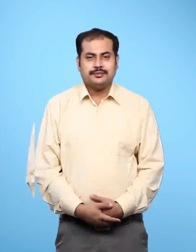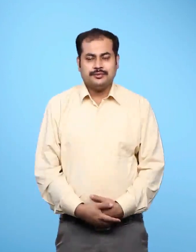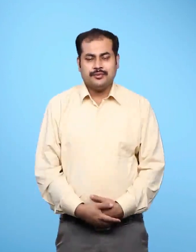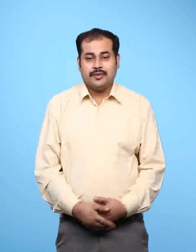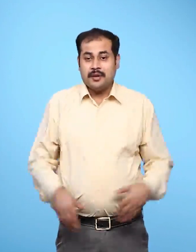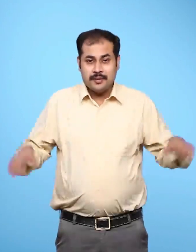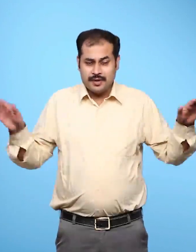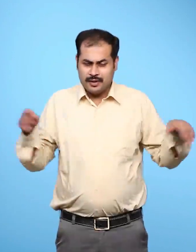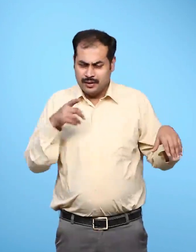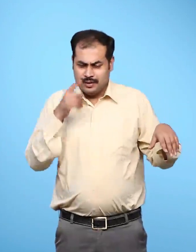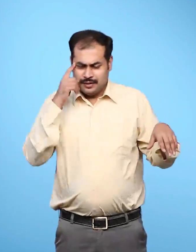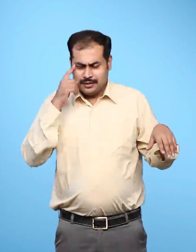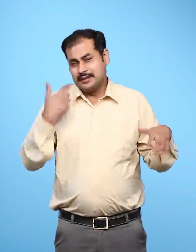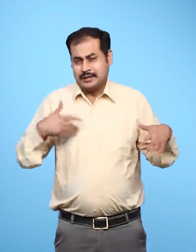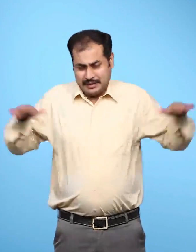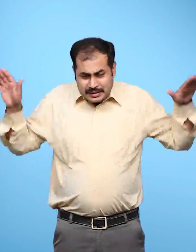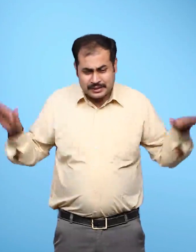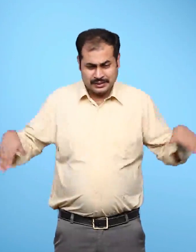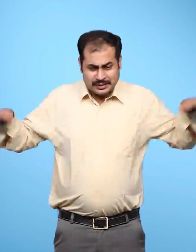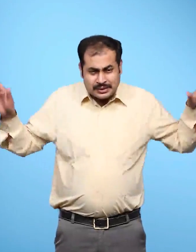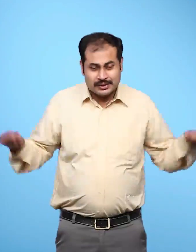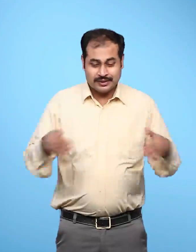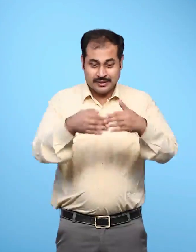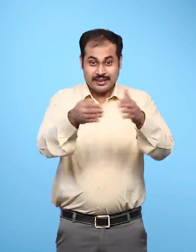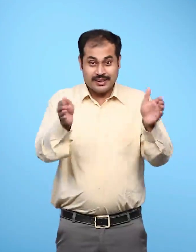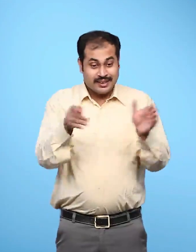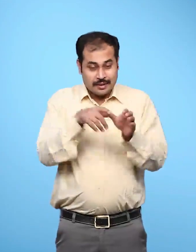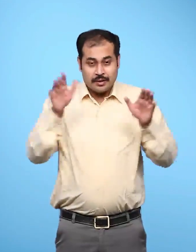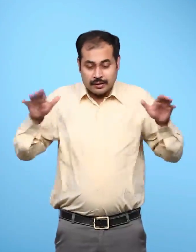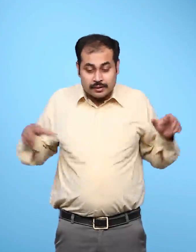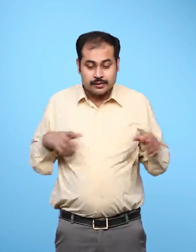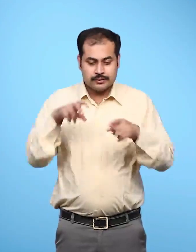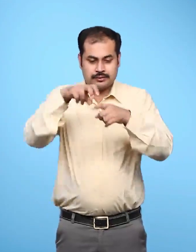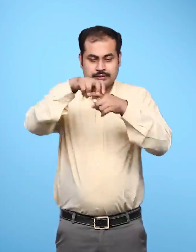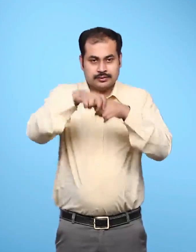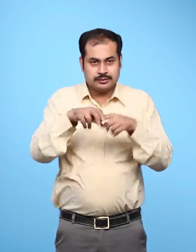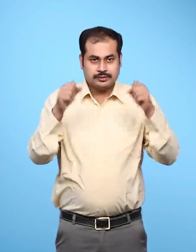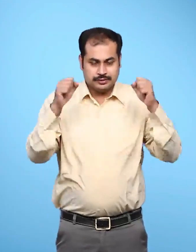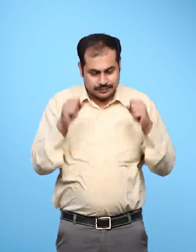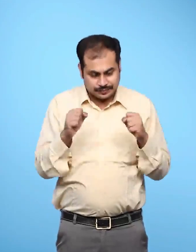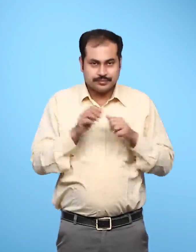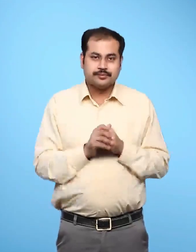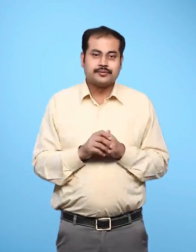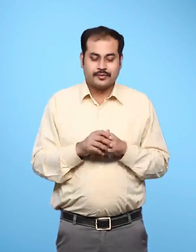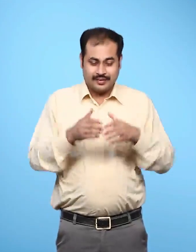When it tried to drink water, It found there was very little water in the pitcher.